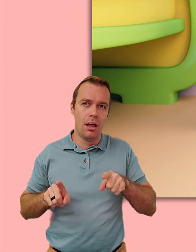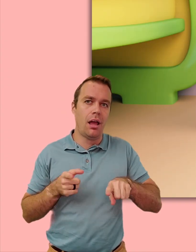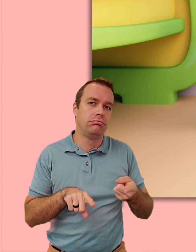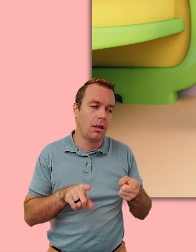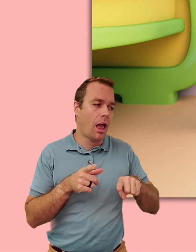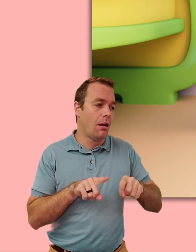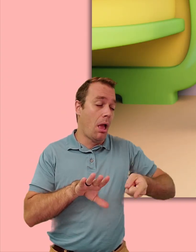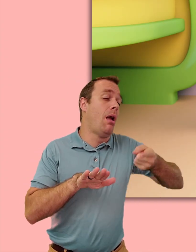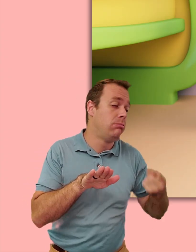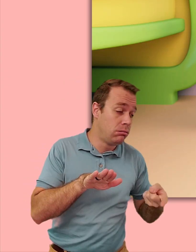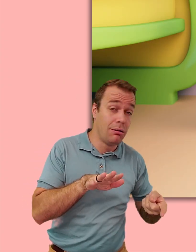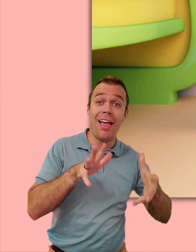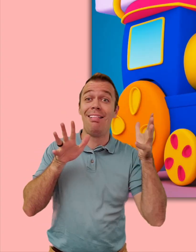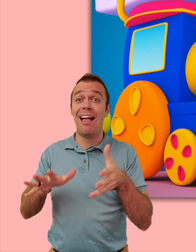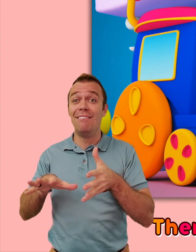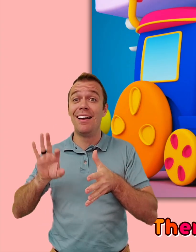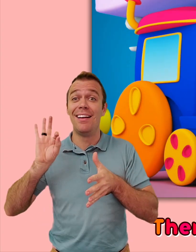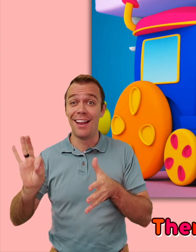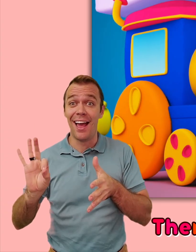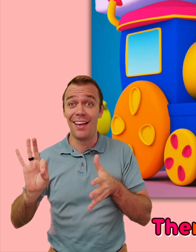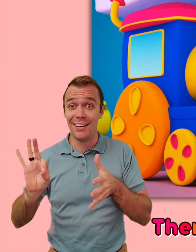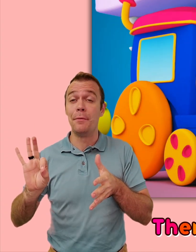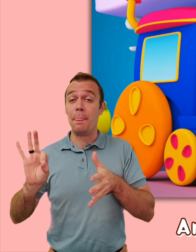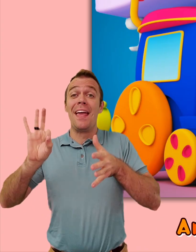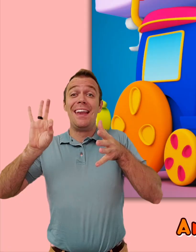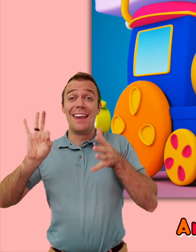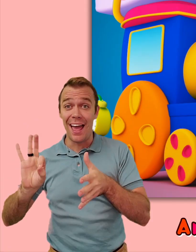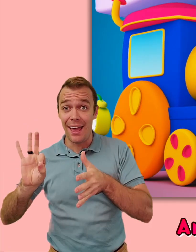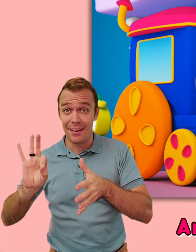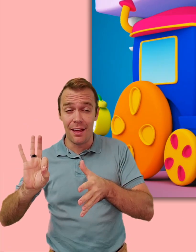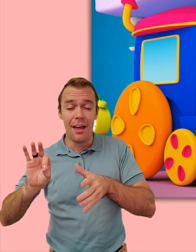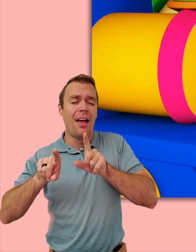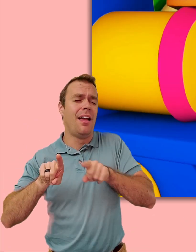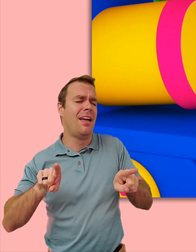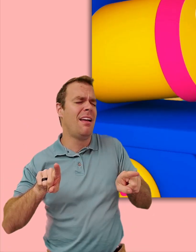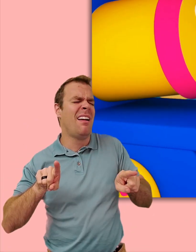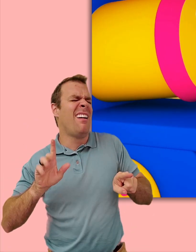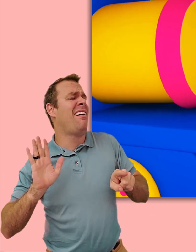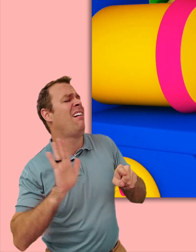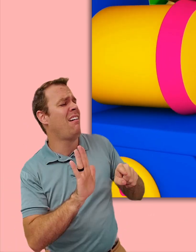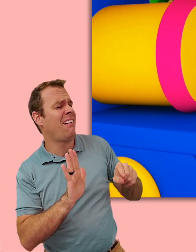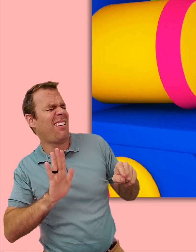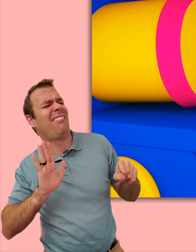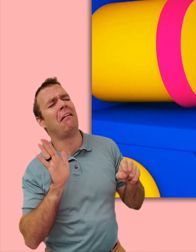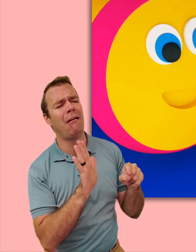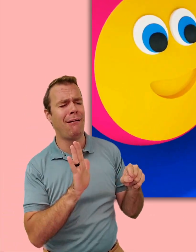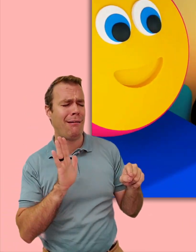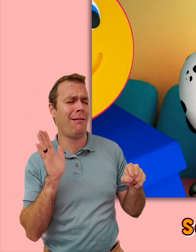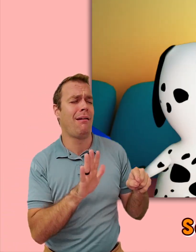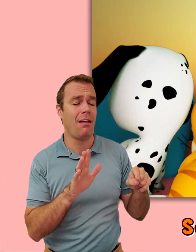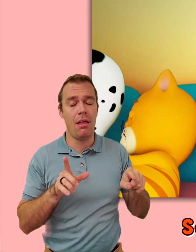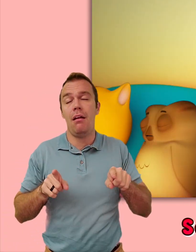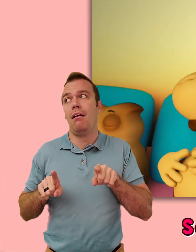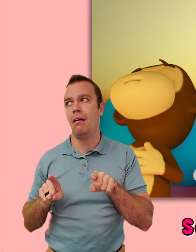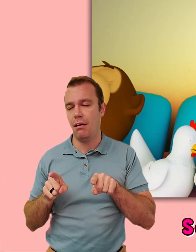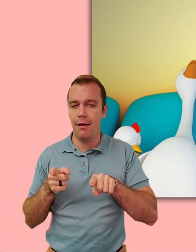out. 9! 9! There were 9 in the bed and the little one said, roll over, roll over.